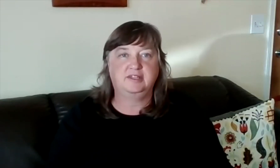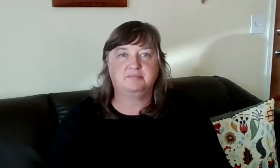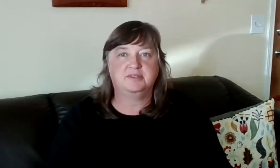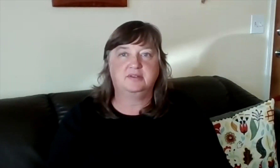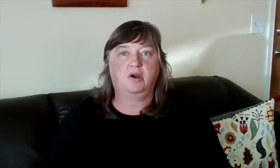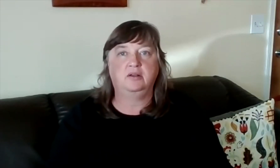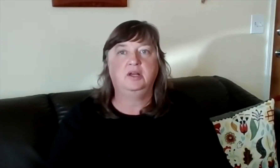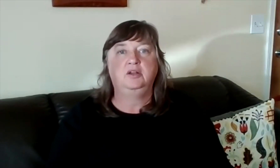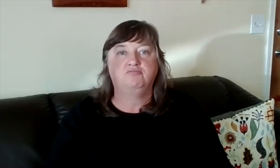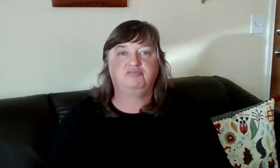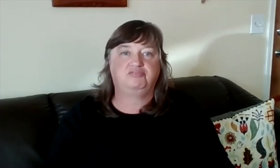lips going.